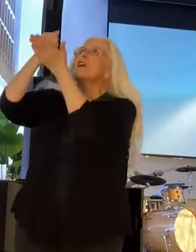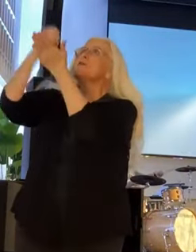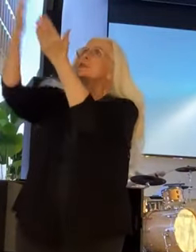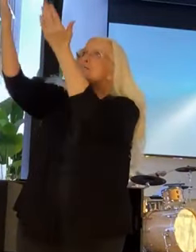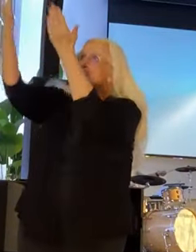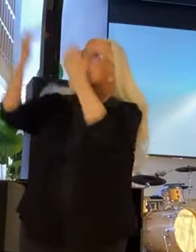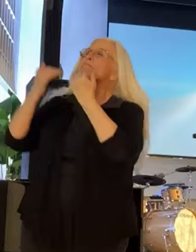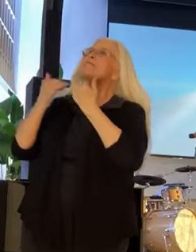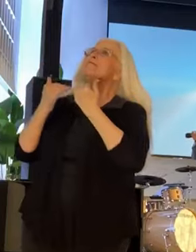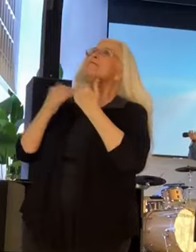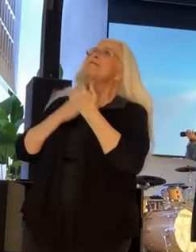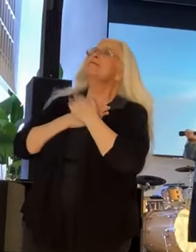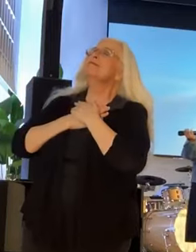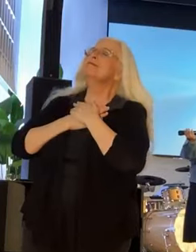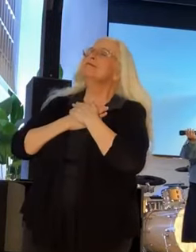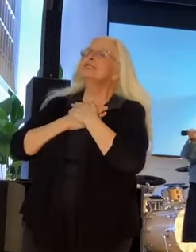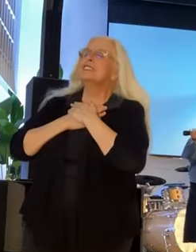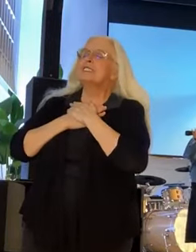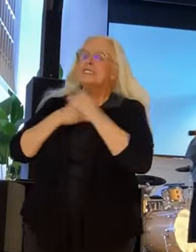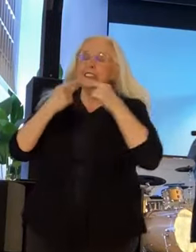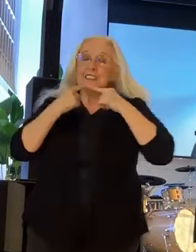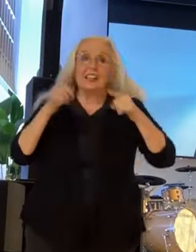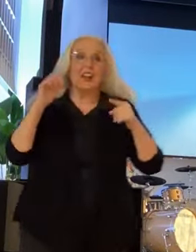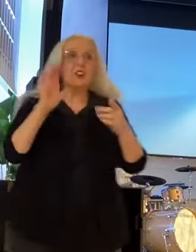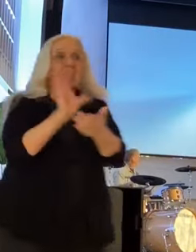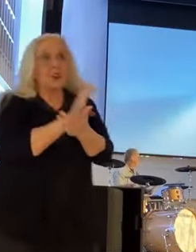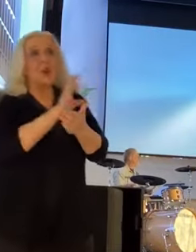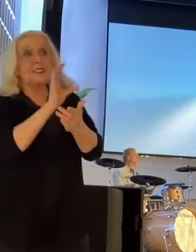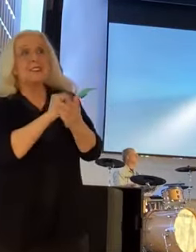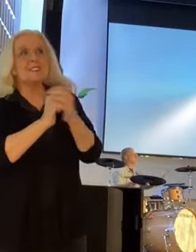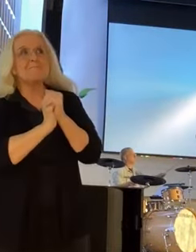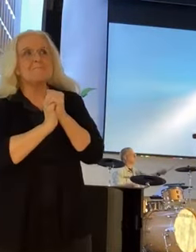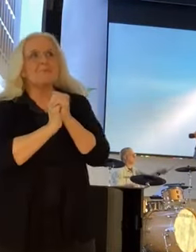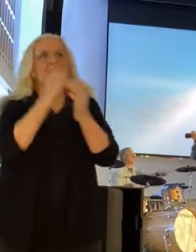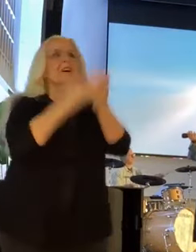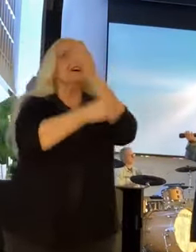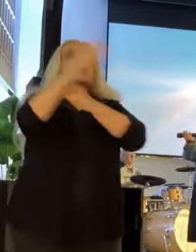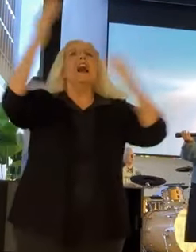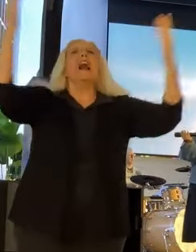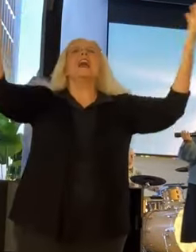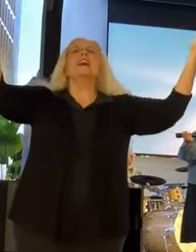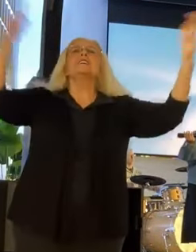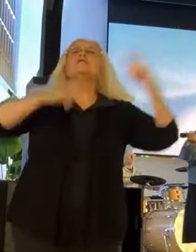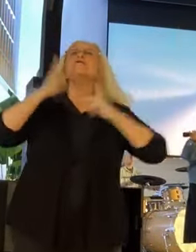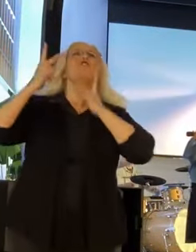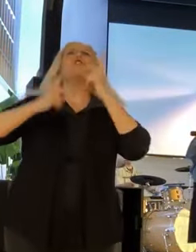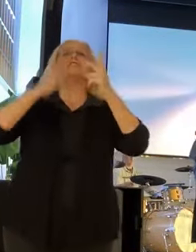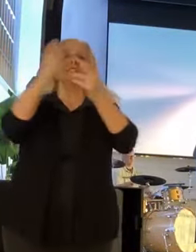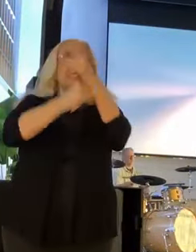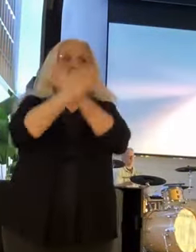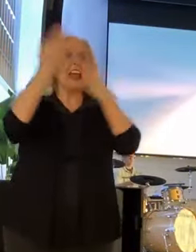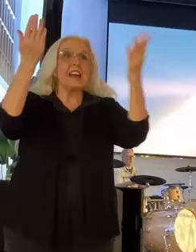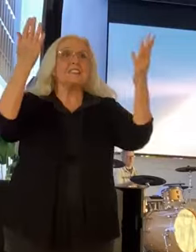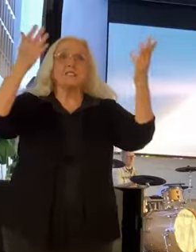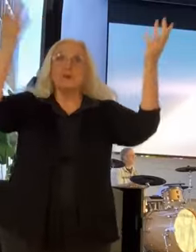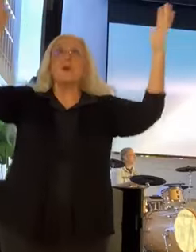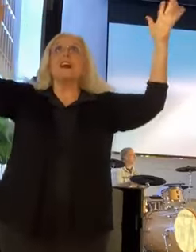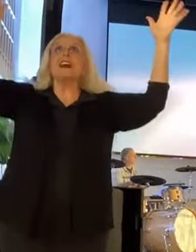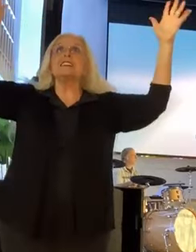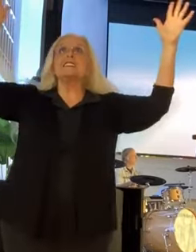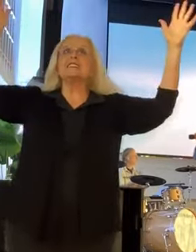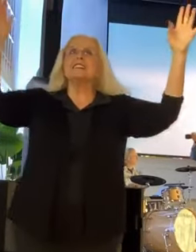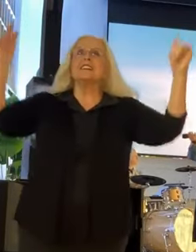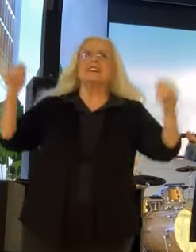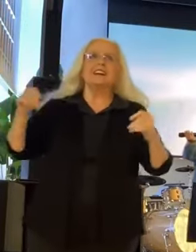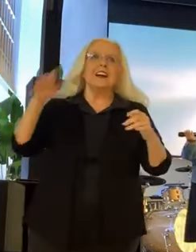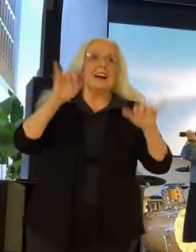So I want us to declare that chorus of who else is worthy, but with hands lifted, voices raised, just like heaven is